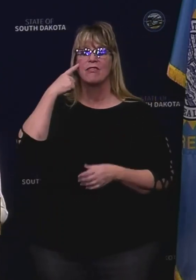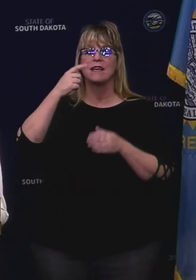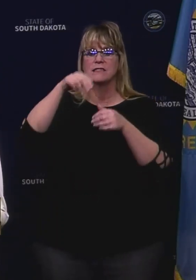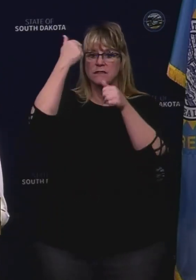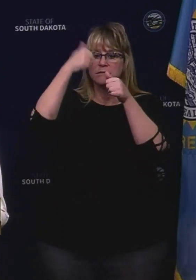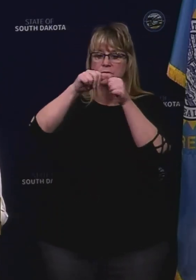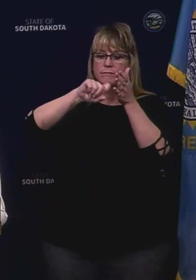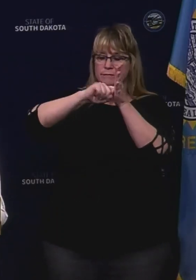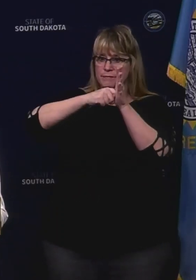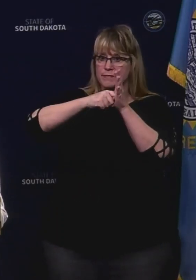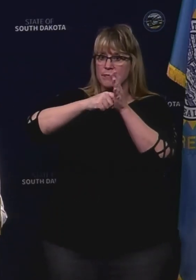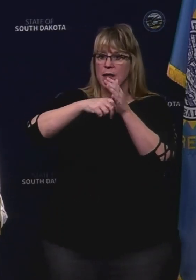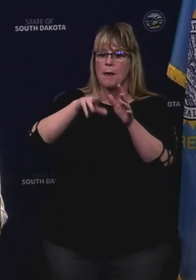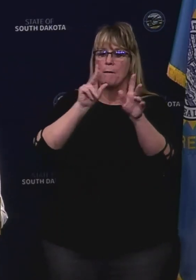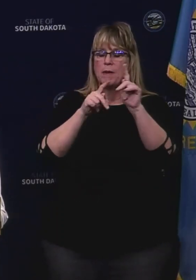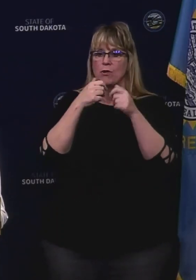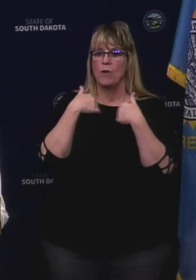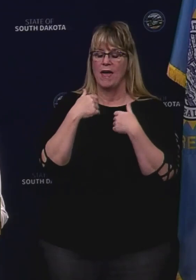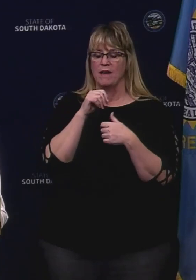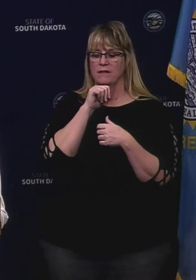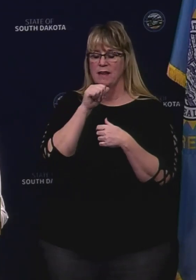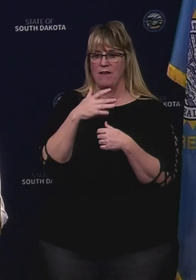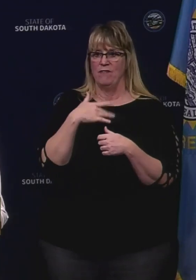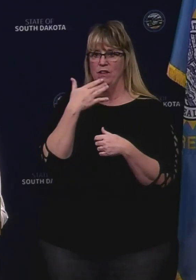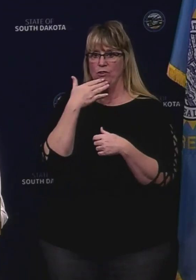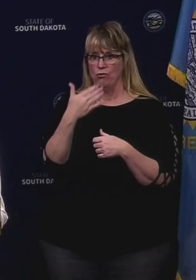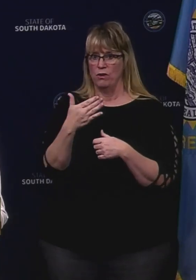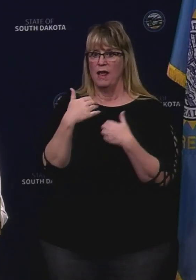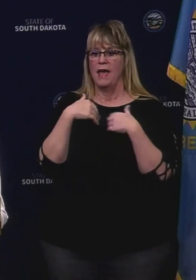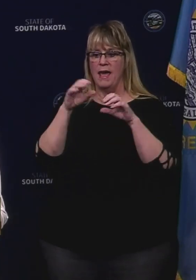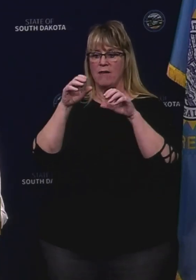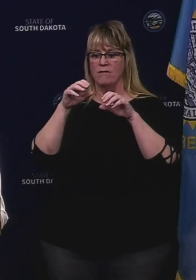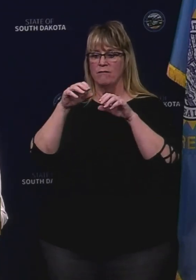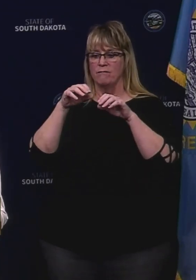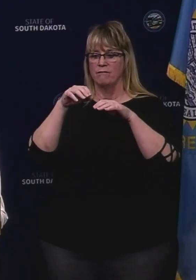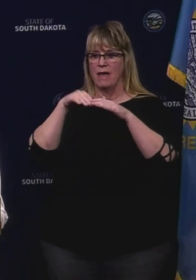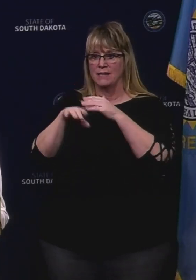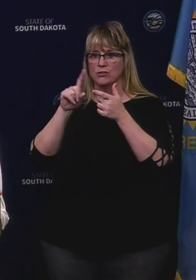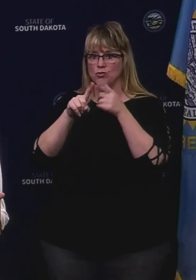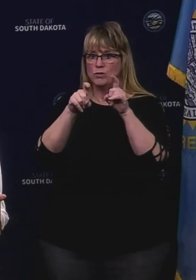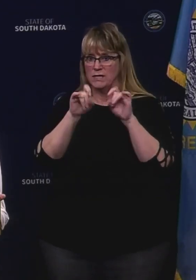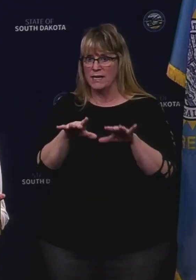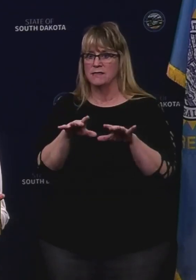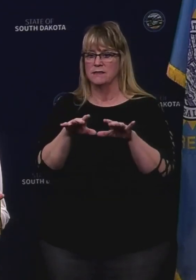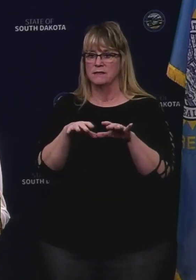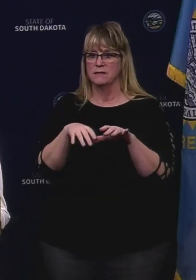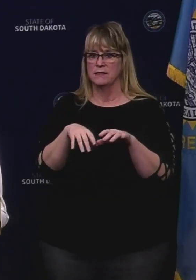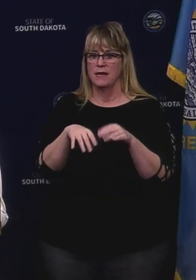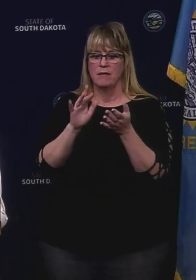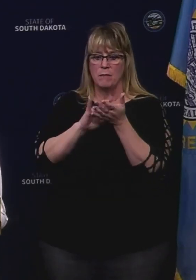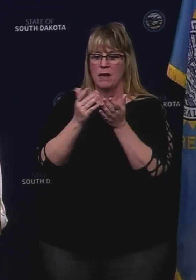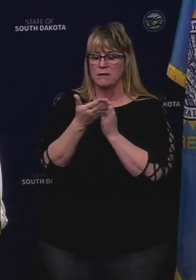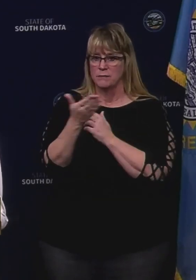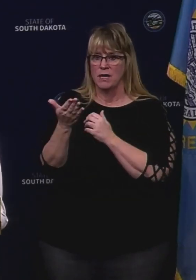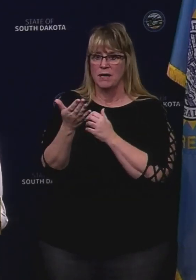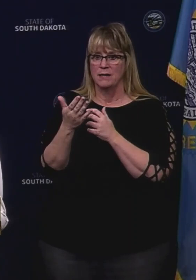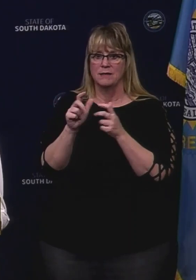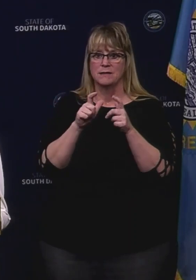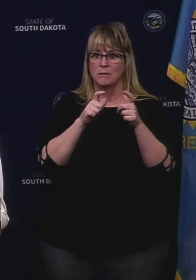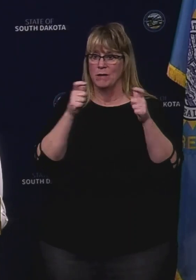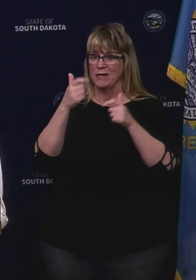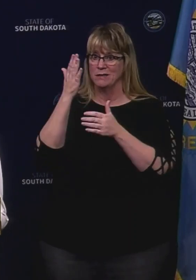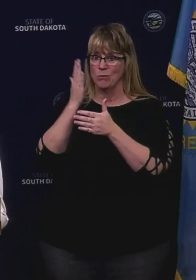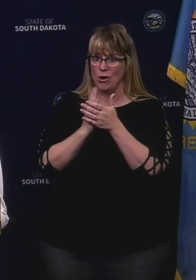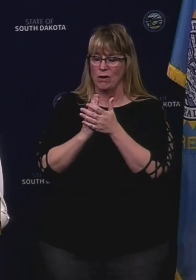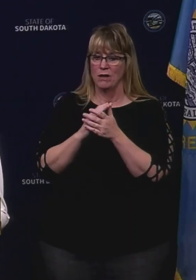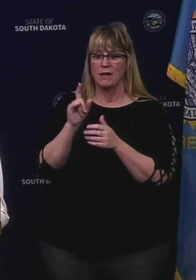is making sure that people that have symptoms of COVID can get access to tests, and the supplies are the biggest aspect of that. And as the